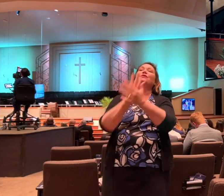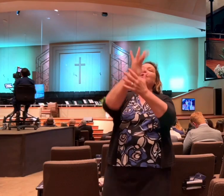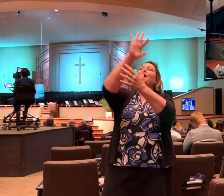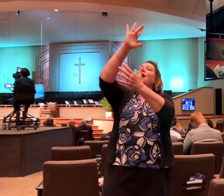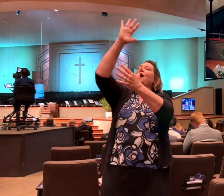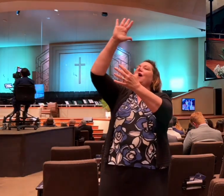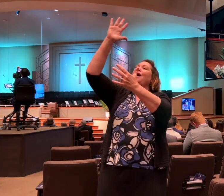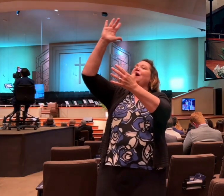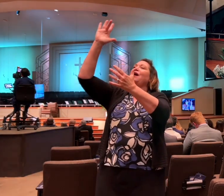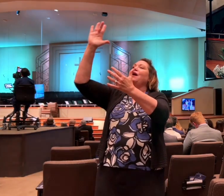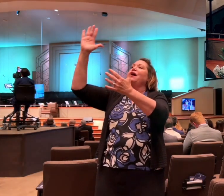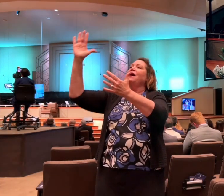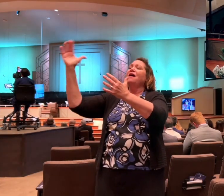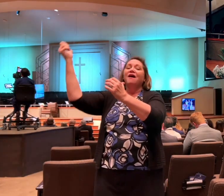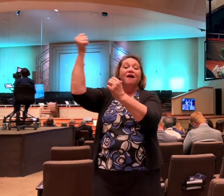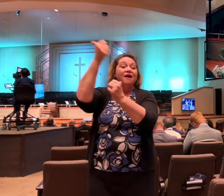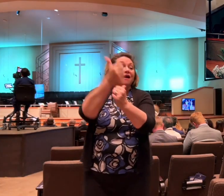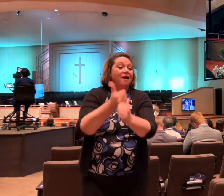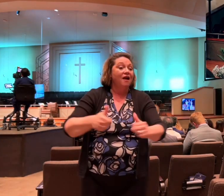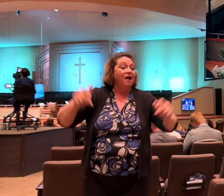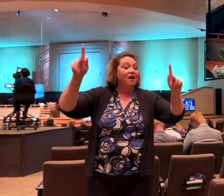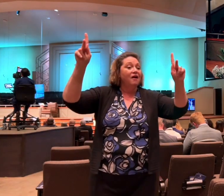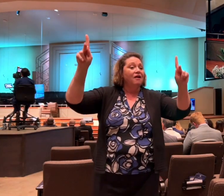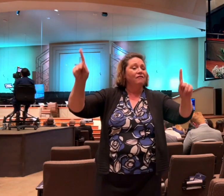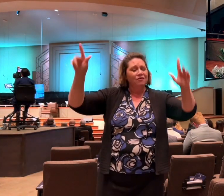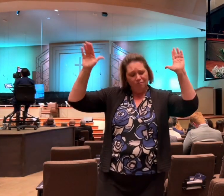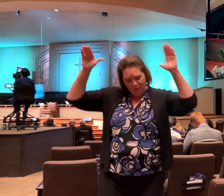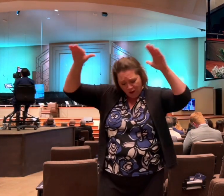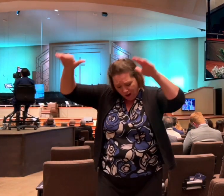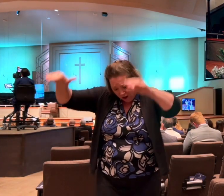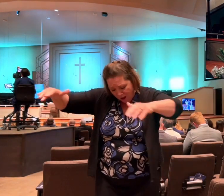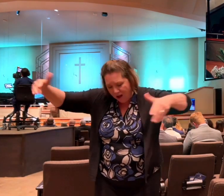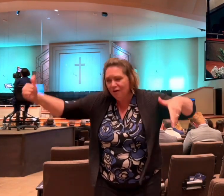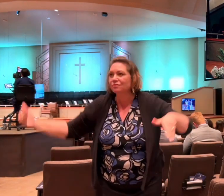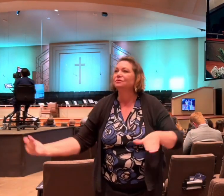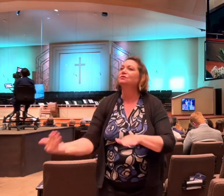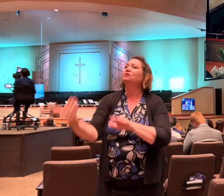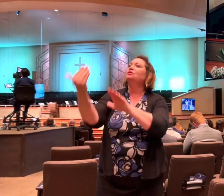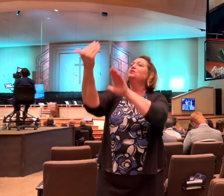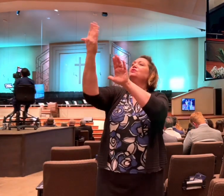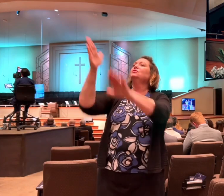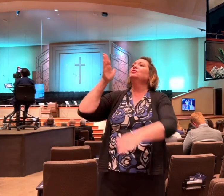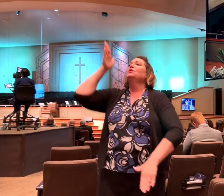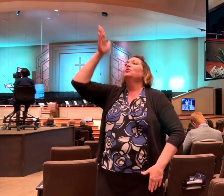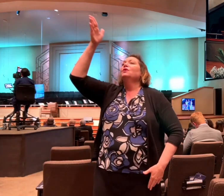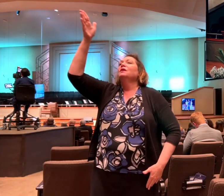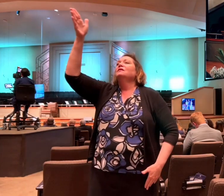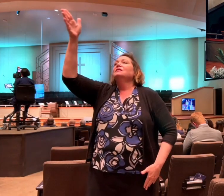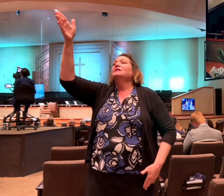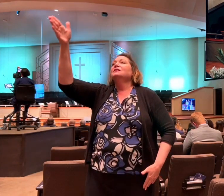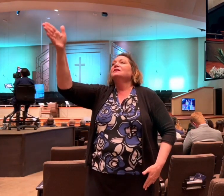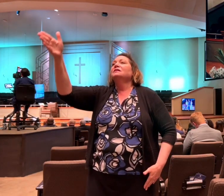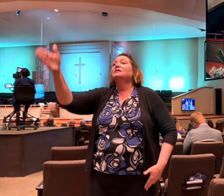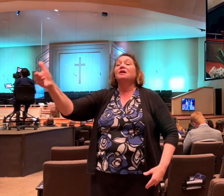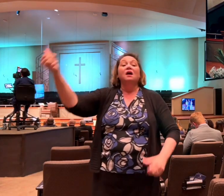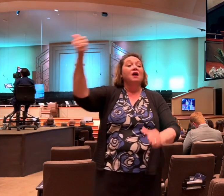Every knee falls down before thee. Every tongue offers